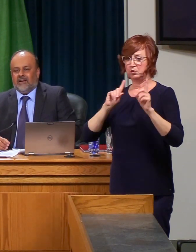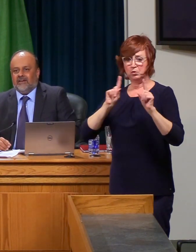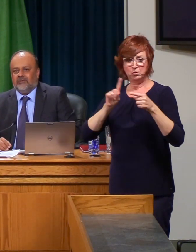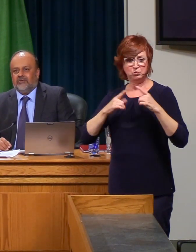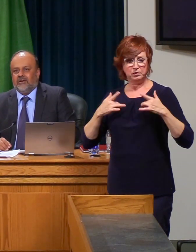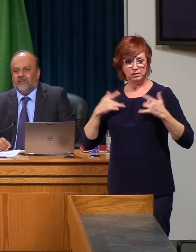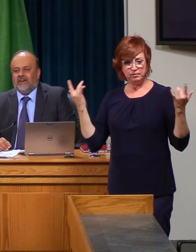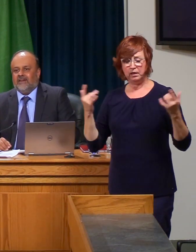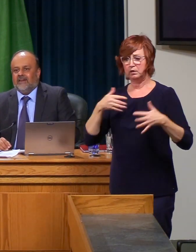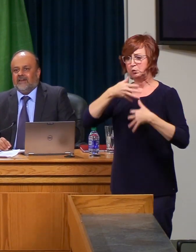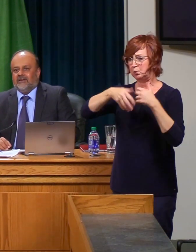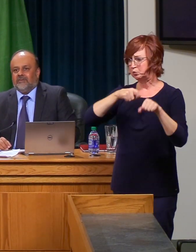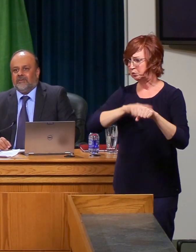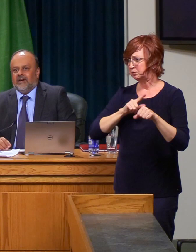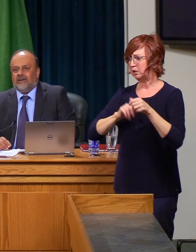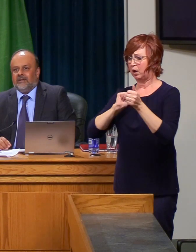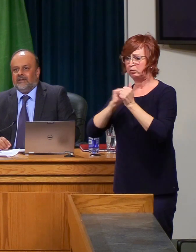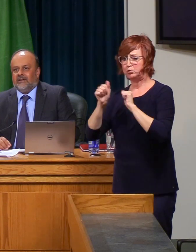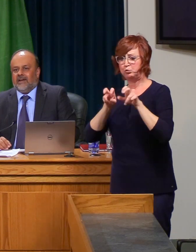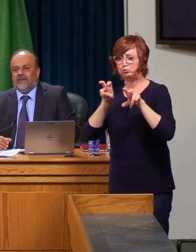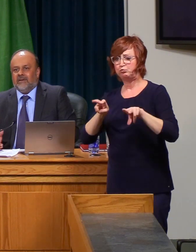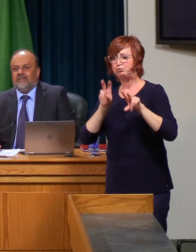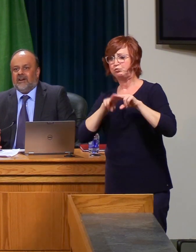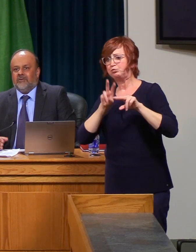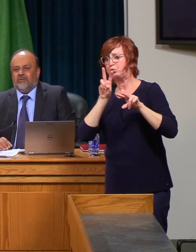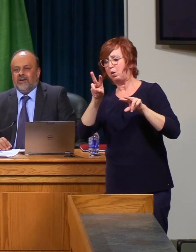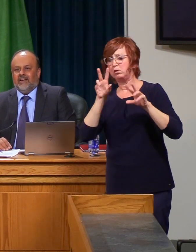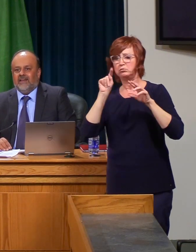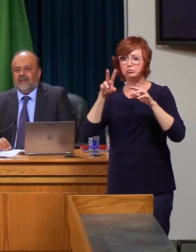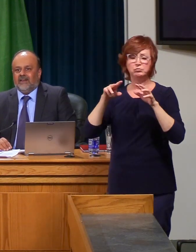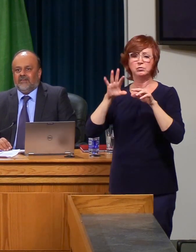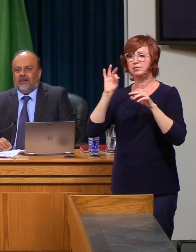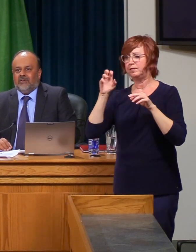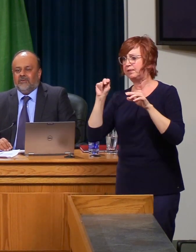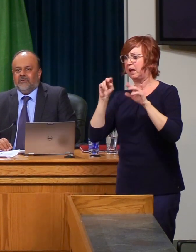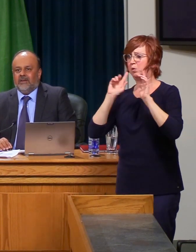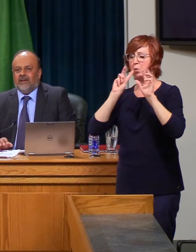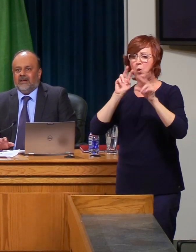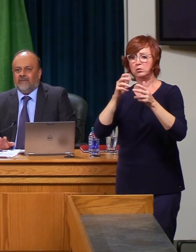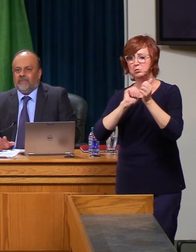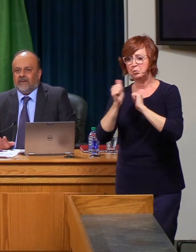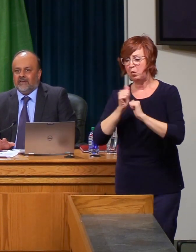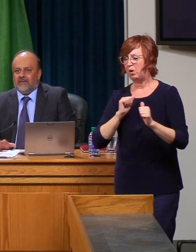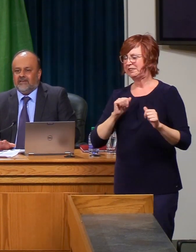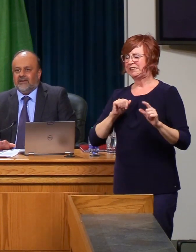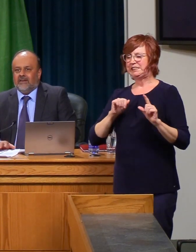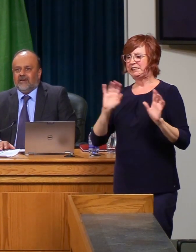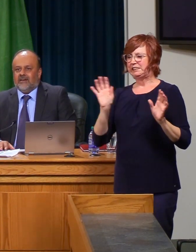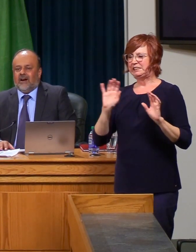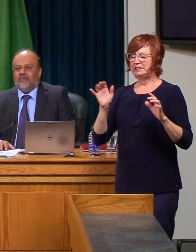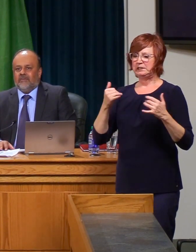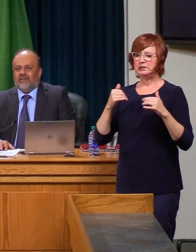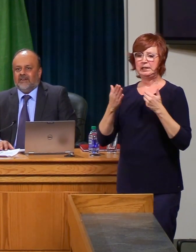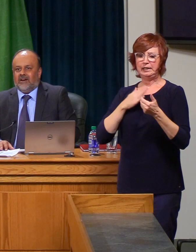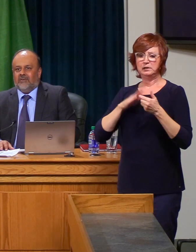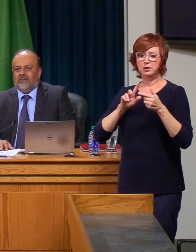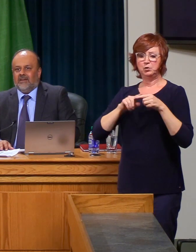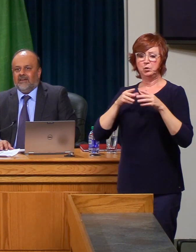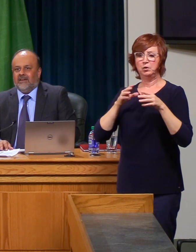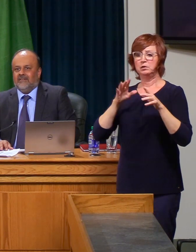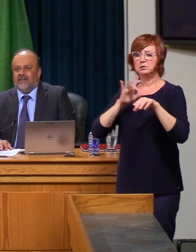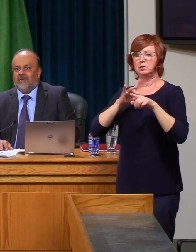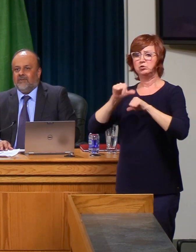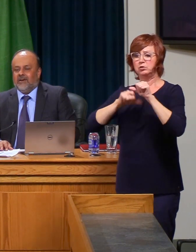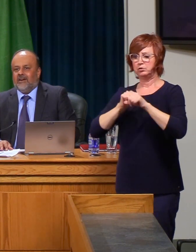event or at a social event. So the time is now to really try to just calm everything